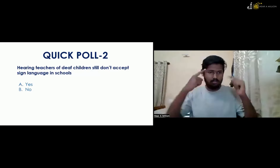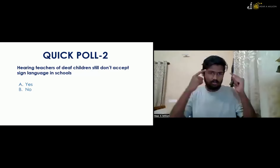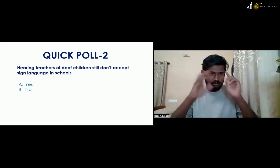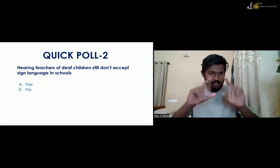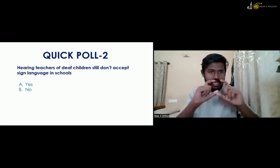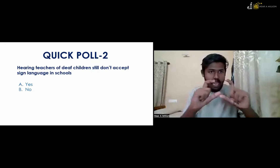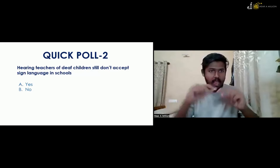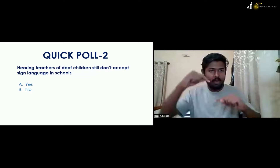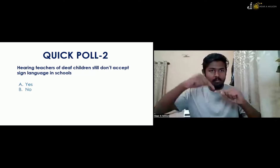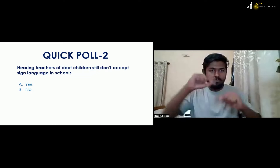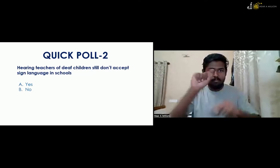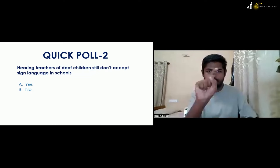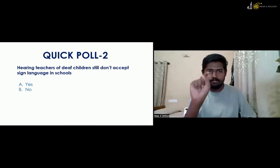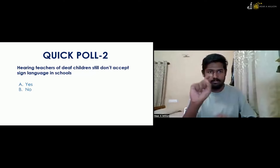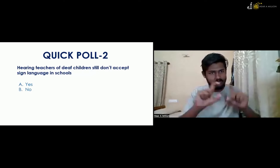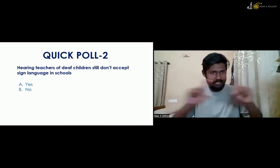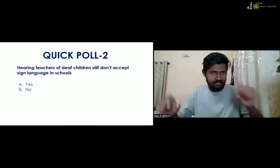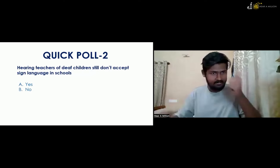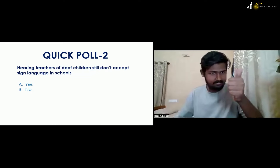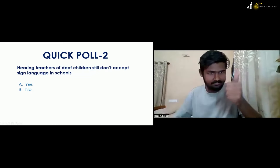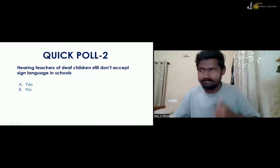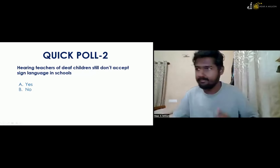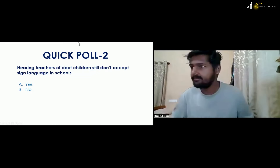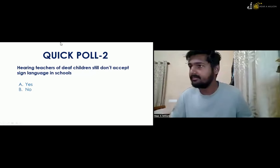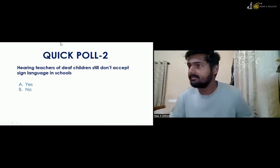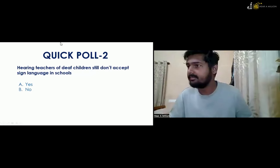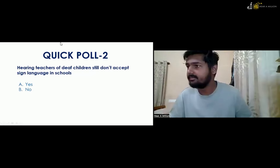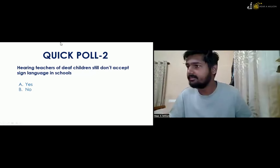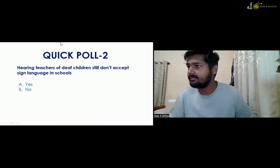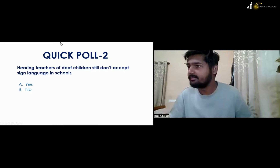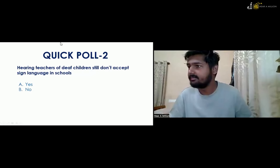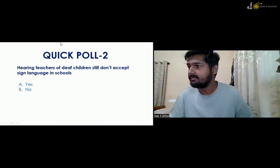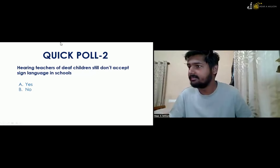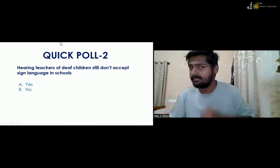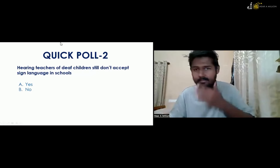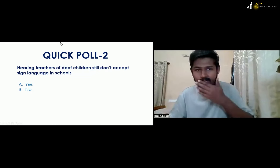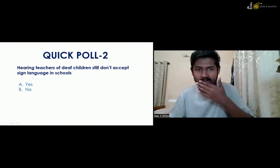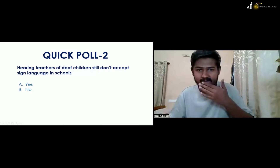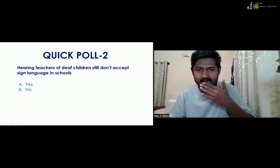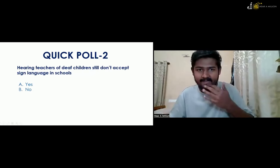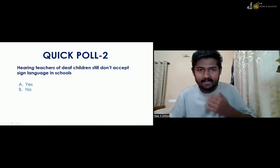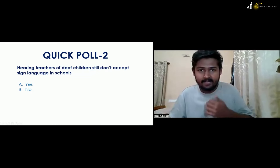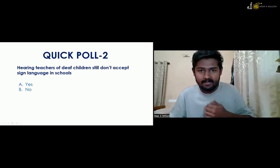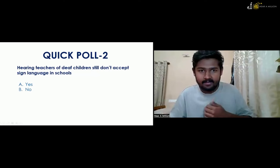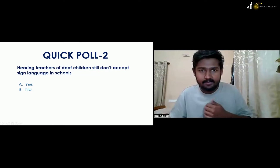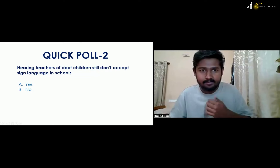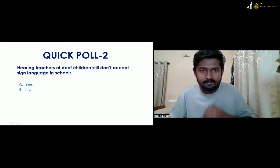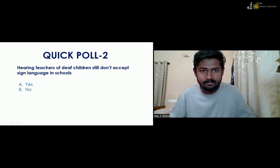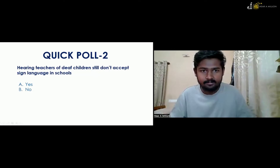teachers, they are not accepting the sign language. So be careful while you are answering the question.